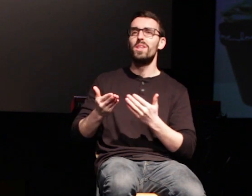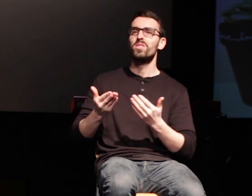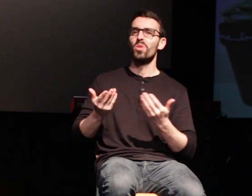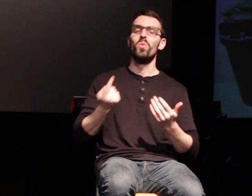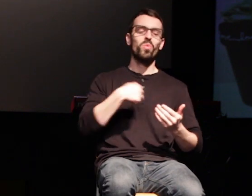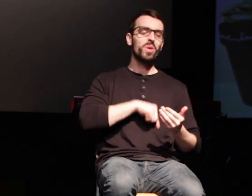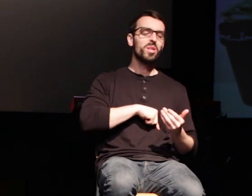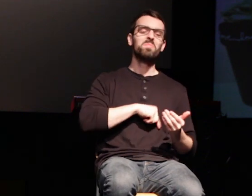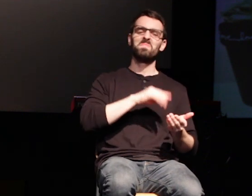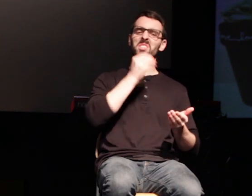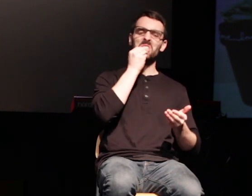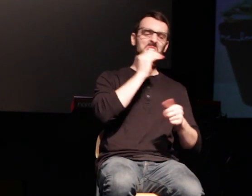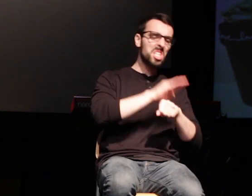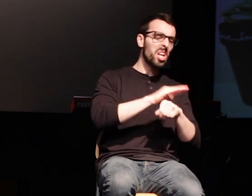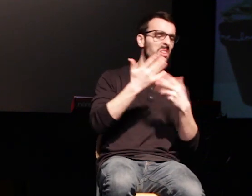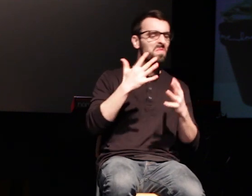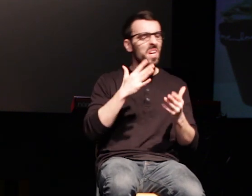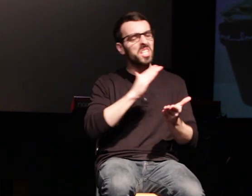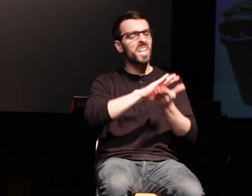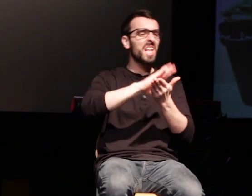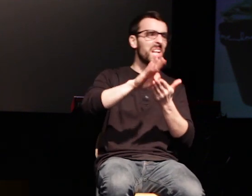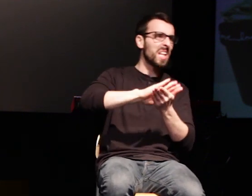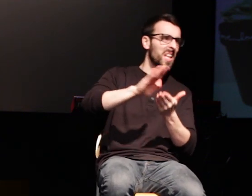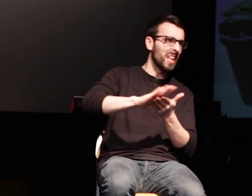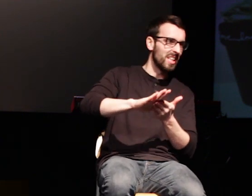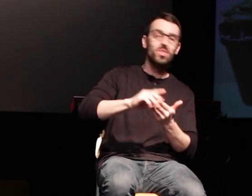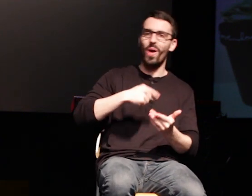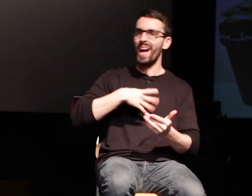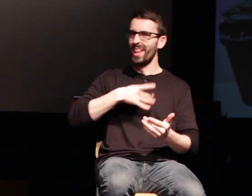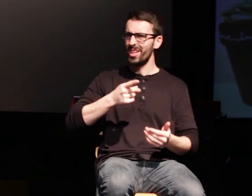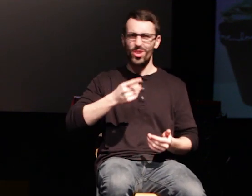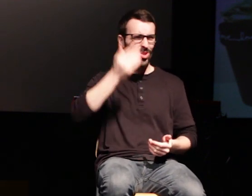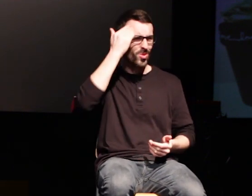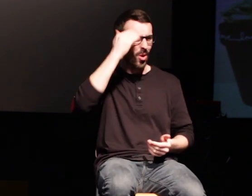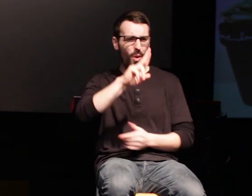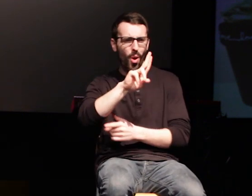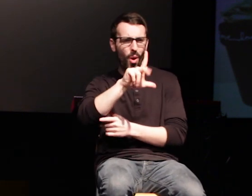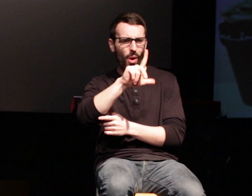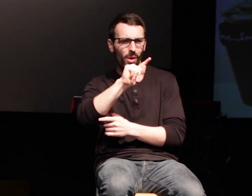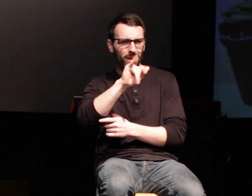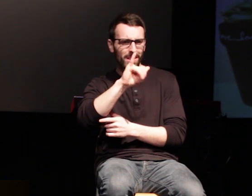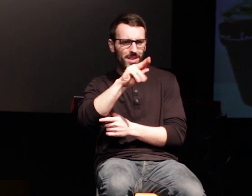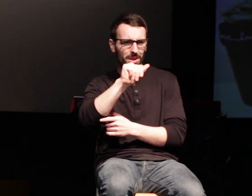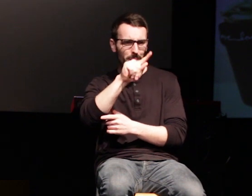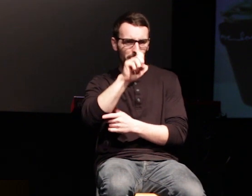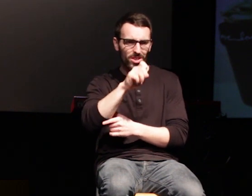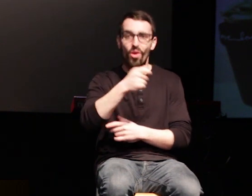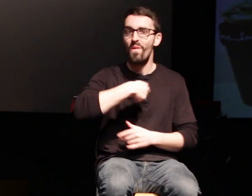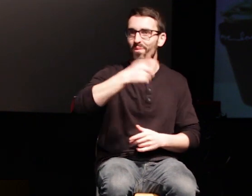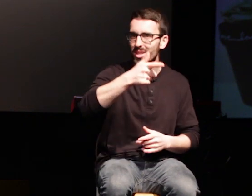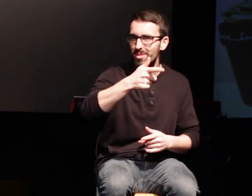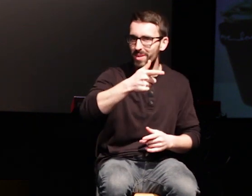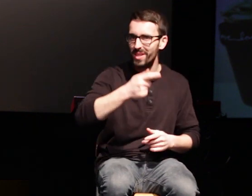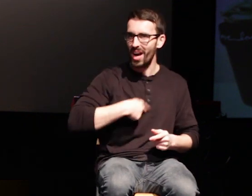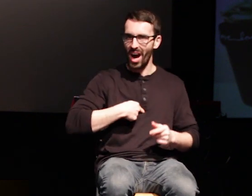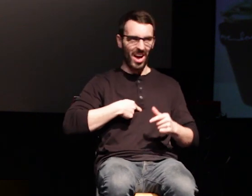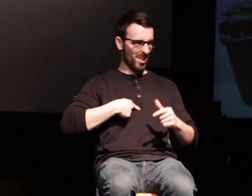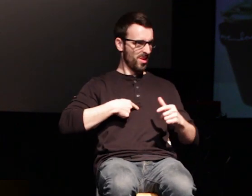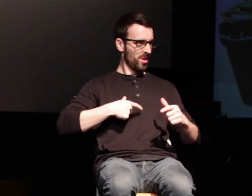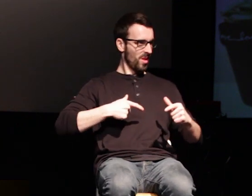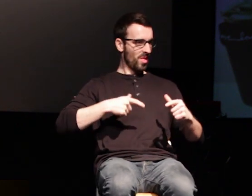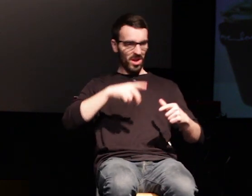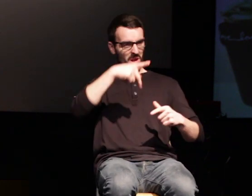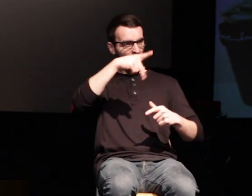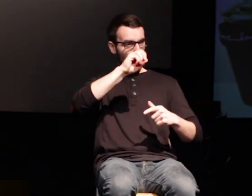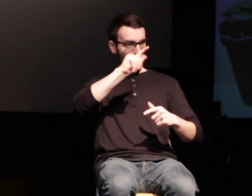round ones, and I play ultimate frisbee when we're done. That's how I clear the table. I go by the frisbee, and I just launch that sucker as hard as I can into